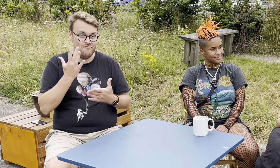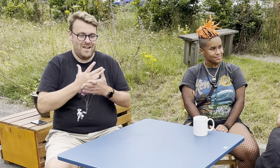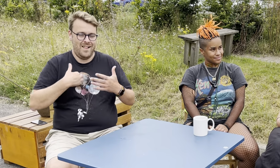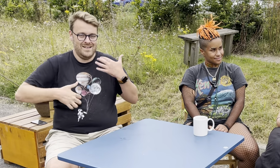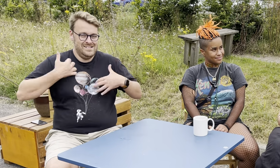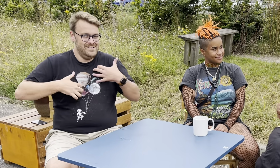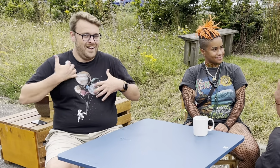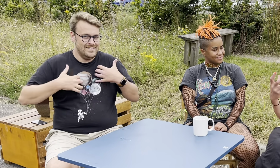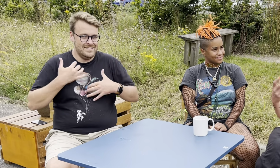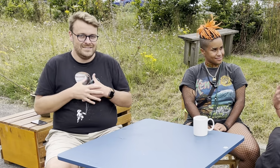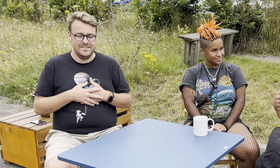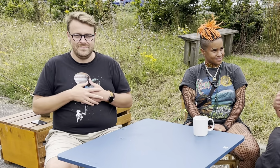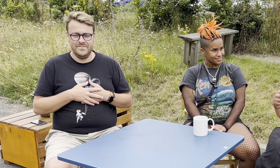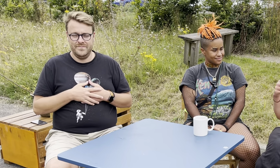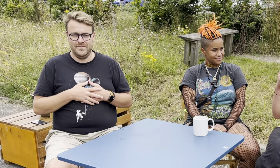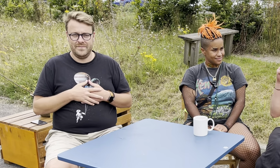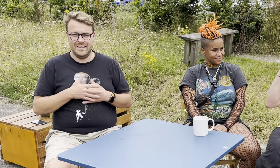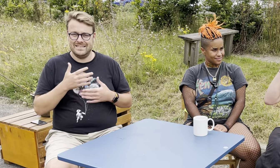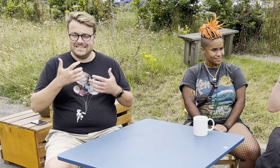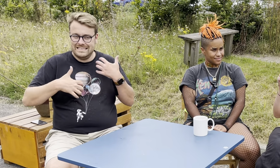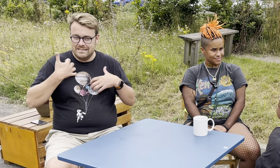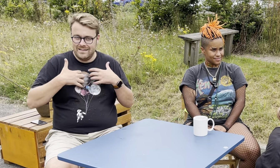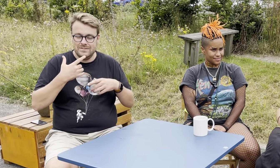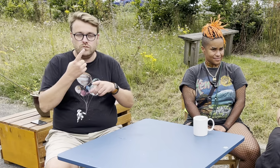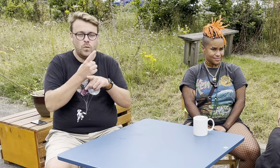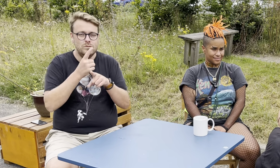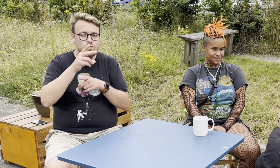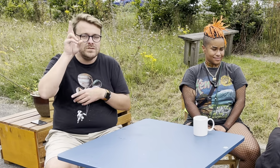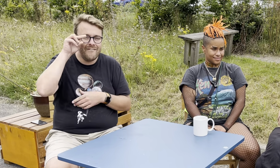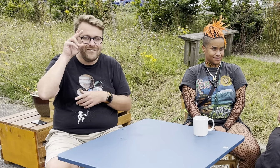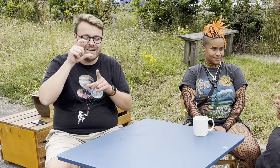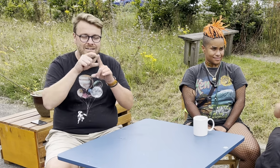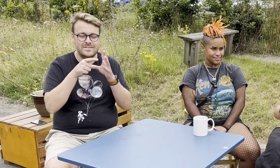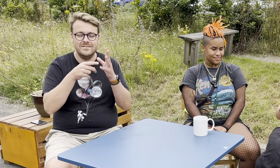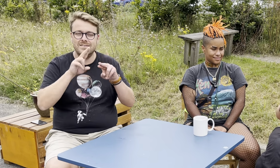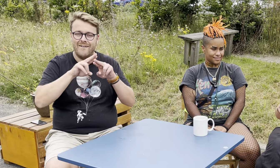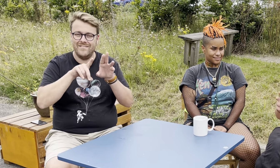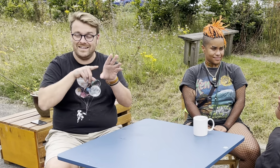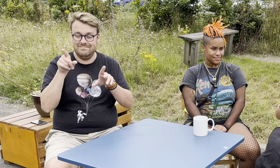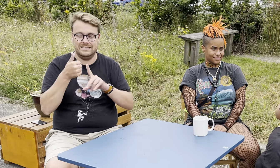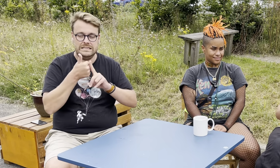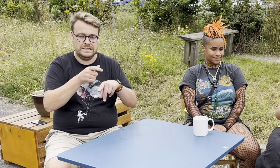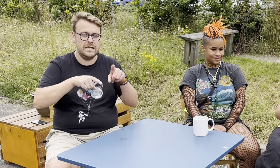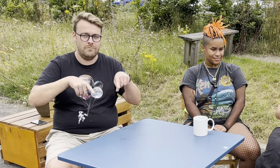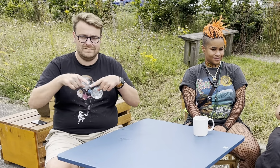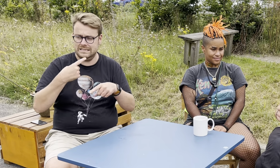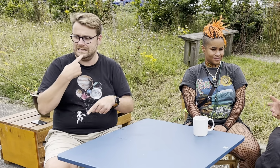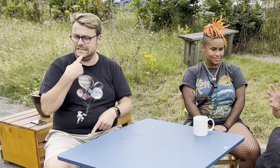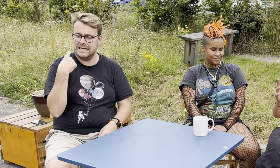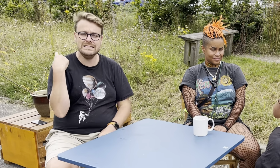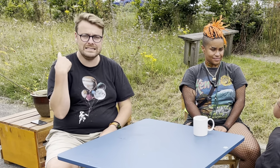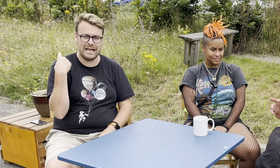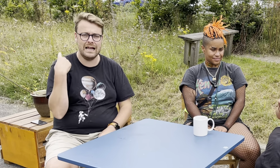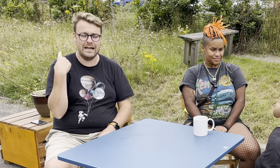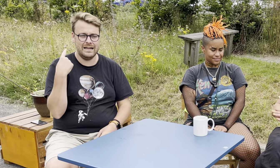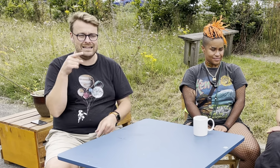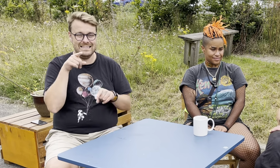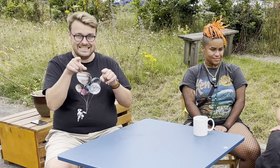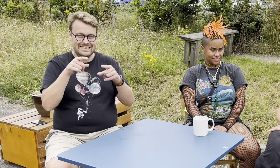and it was exciting chatting with Duffy, who was assistant directing yesterday, and seeing his excitement for that as well.